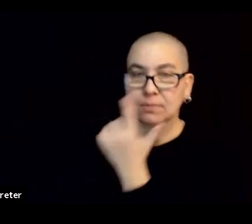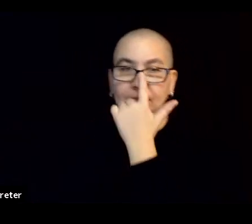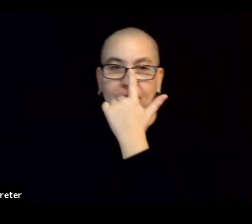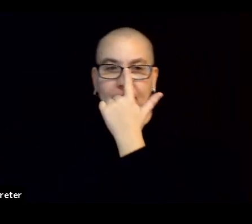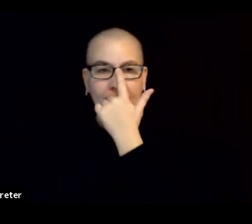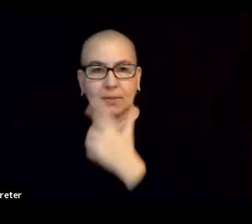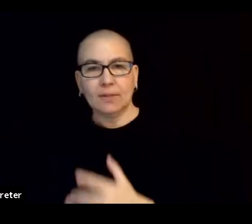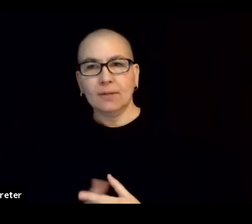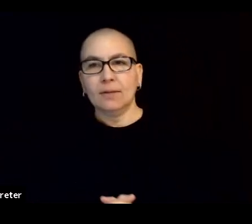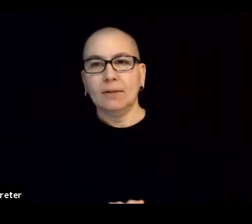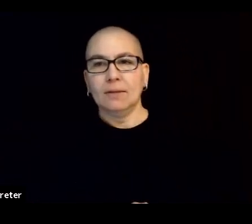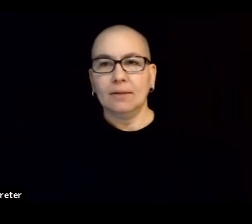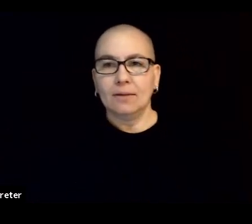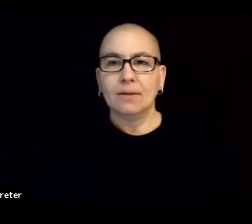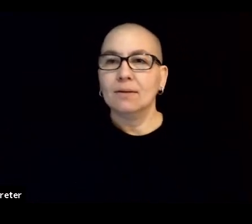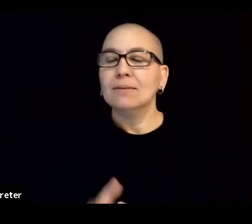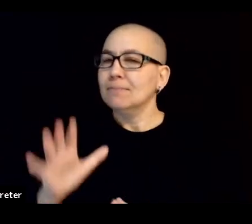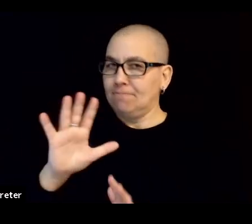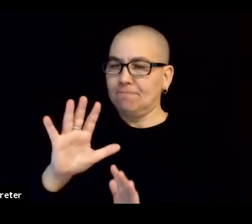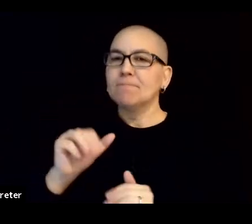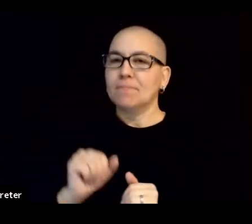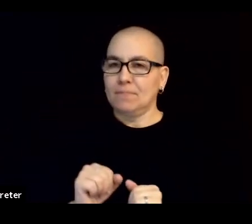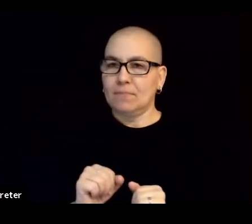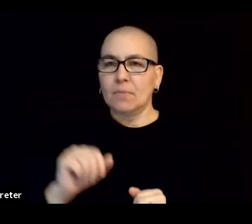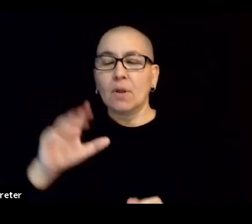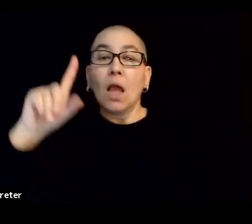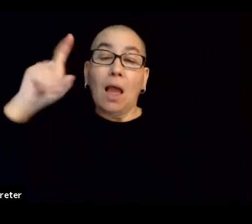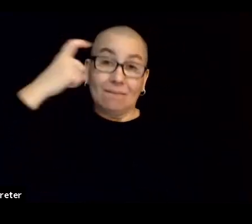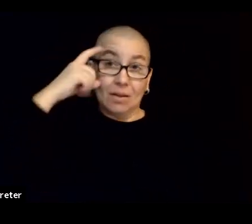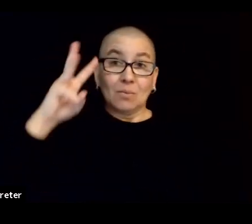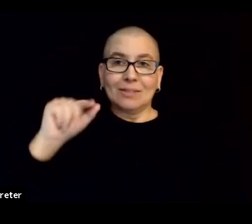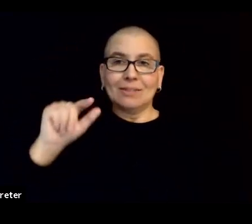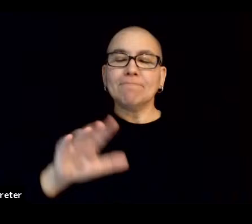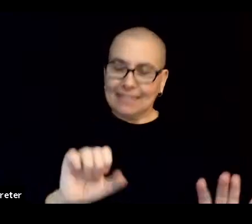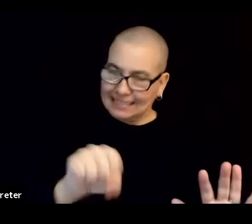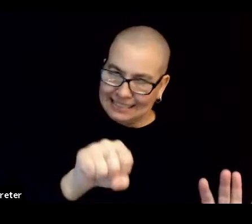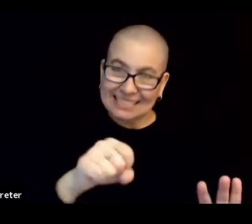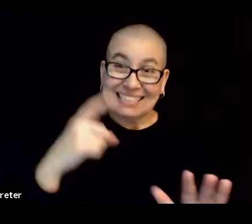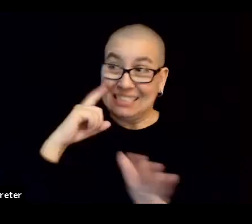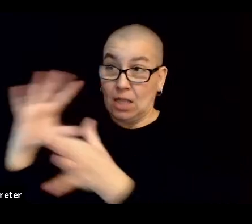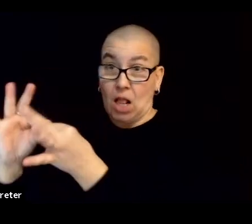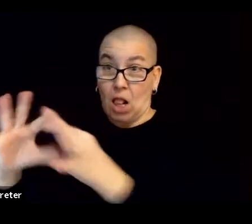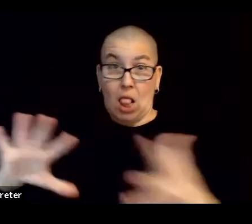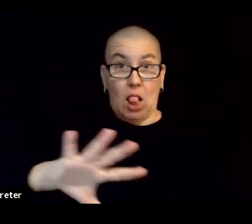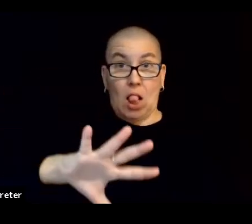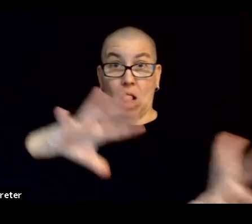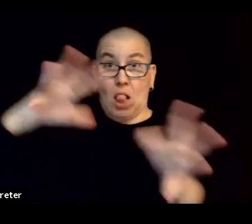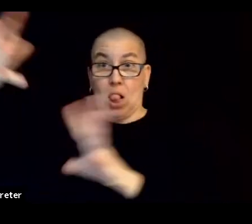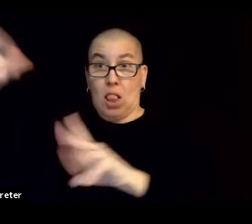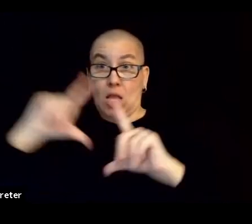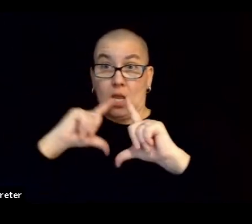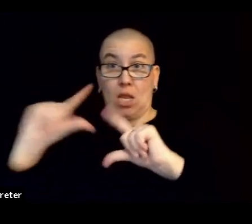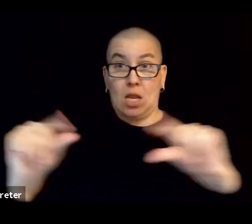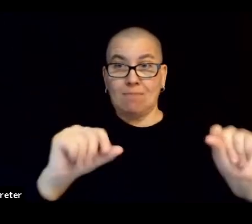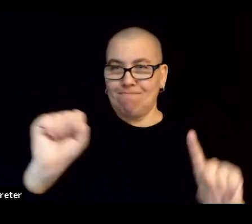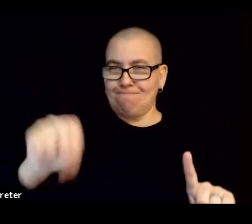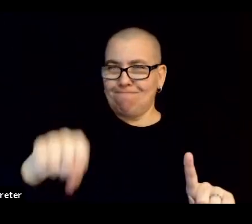yes, I do feel a little better. And in fact, I knew, talking to the governor of Michigan, that Pfizer's warehouse had